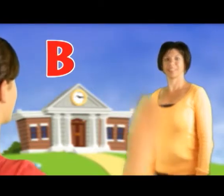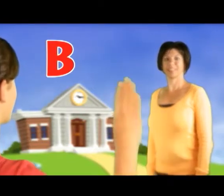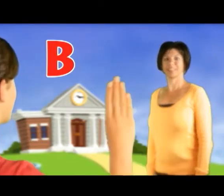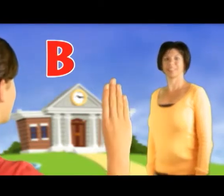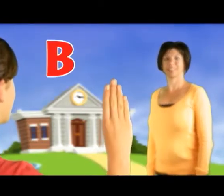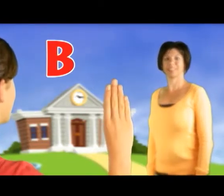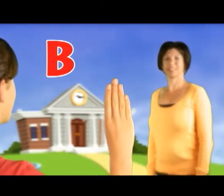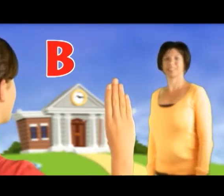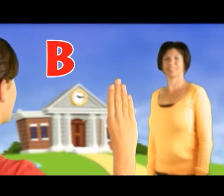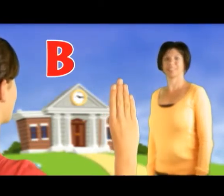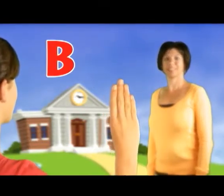B